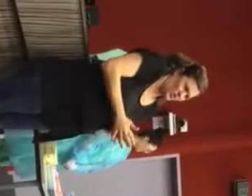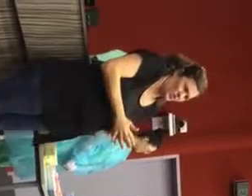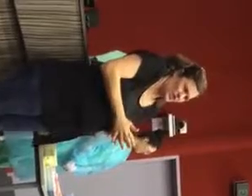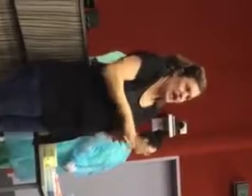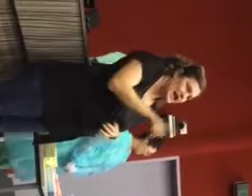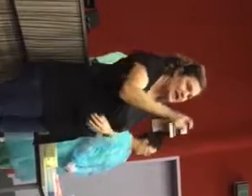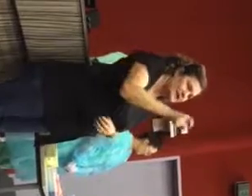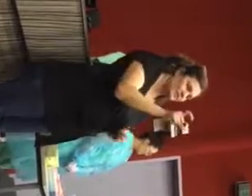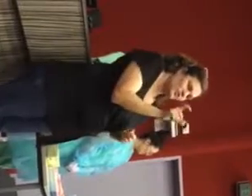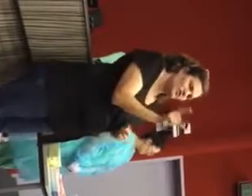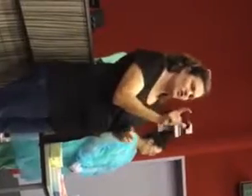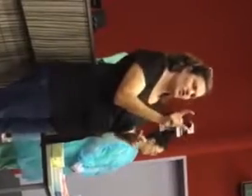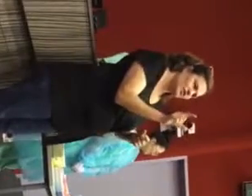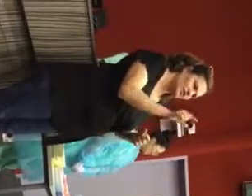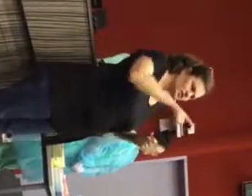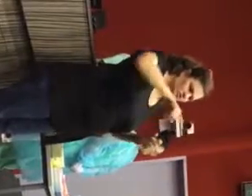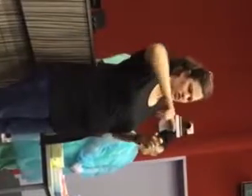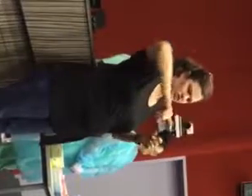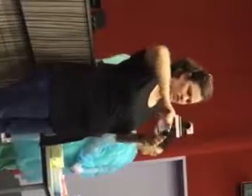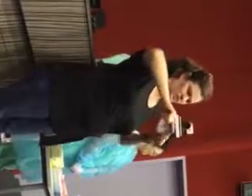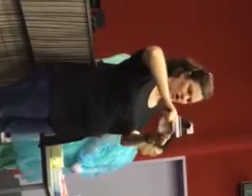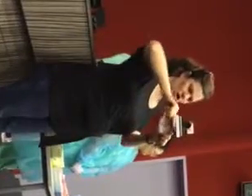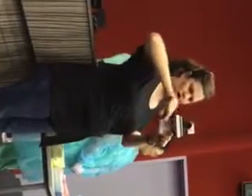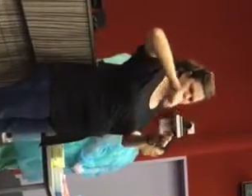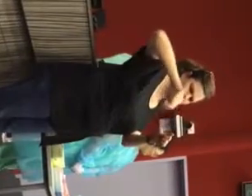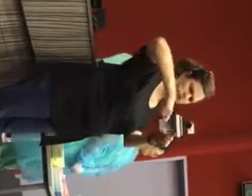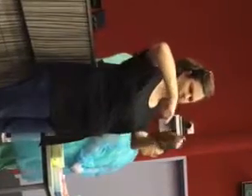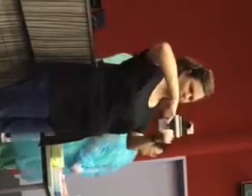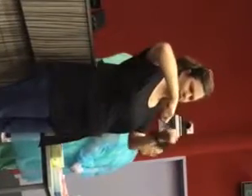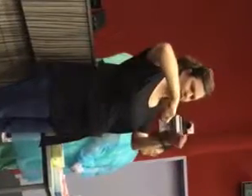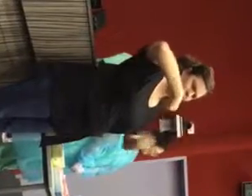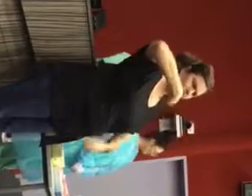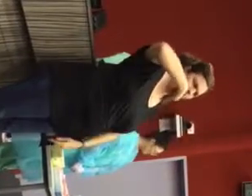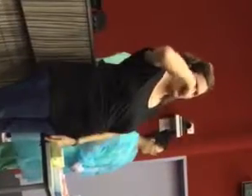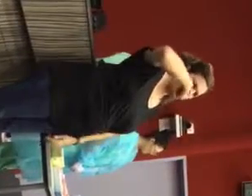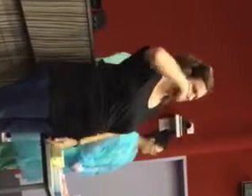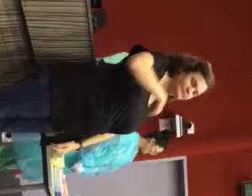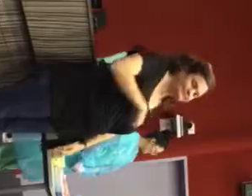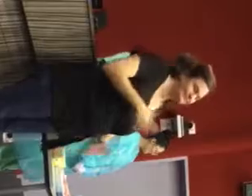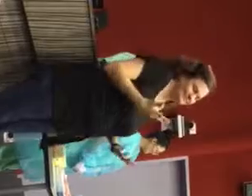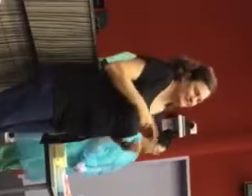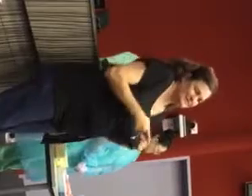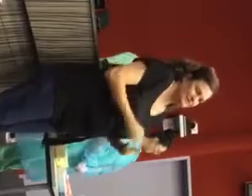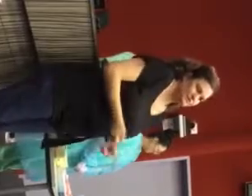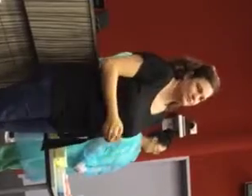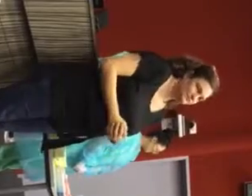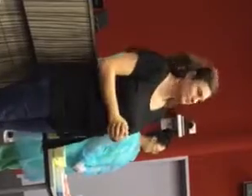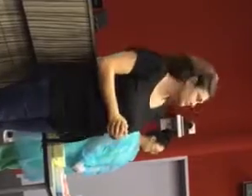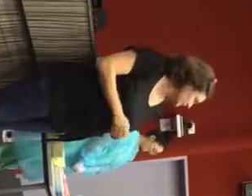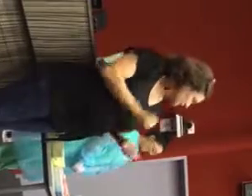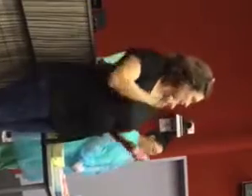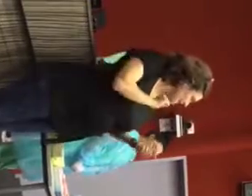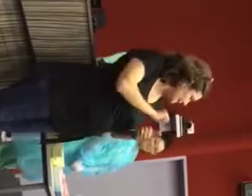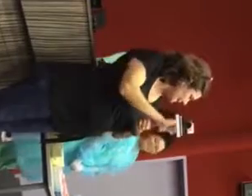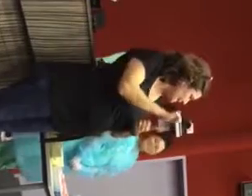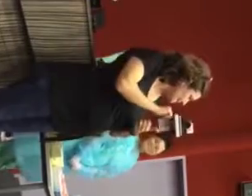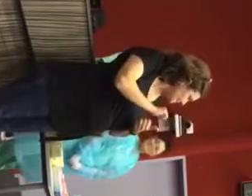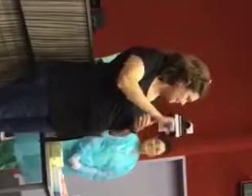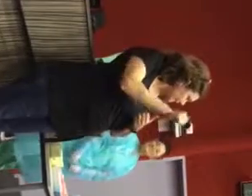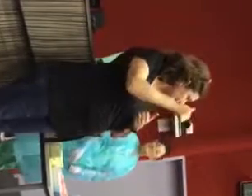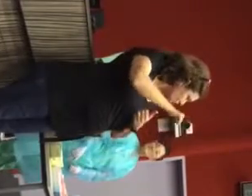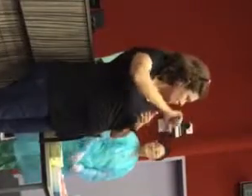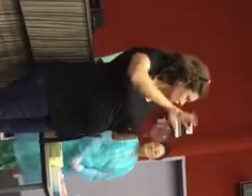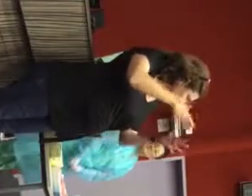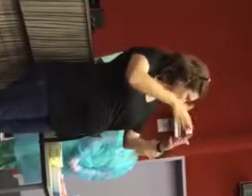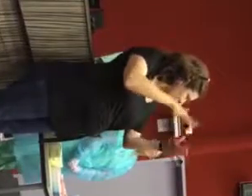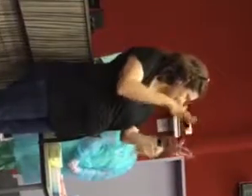flossettes and various other things like it, it's very difficult to do. It is probably more important that they develop using the interproximal brushes, the Pigsters or the